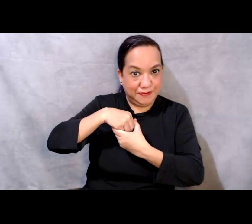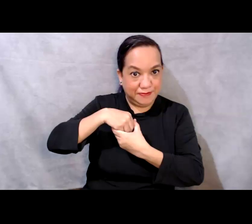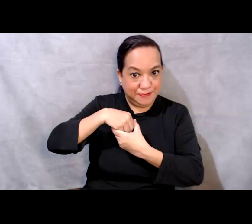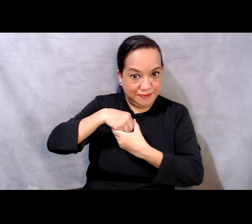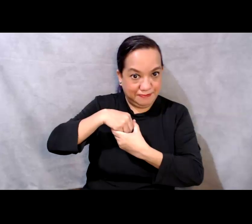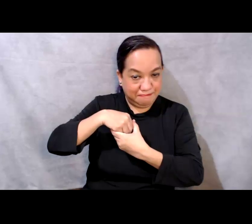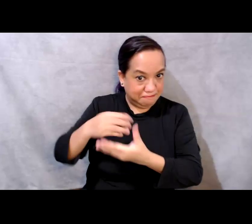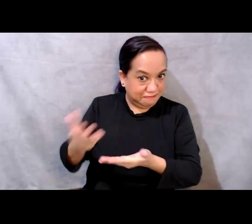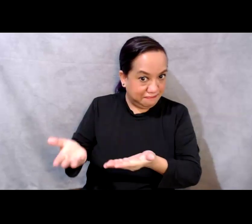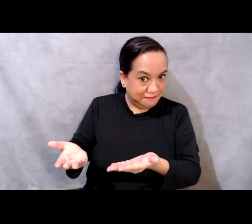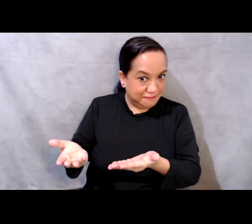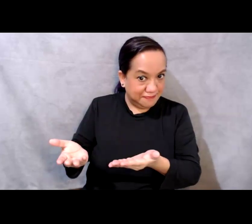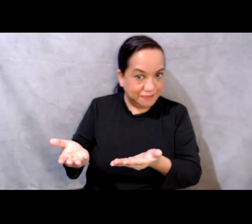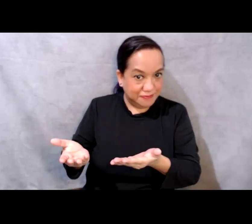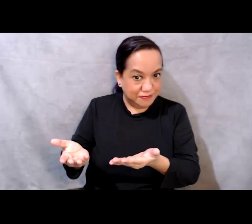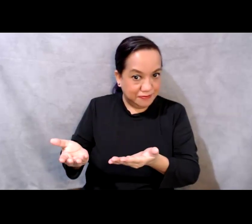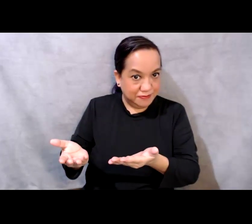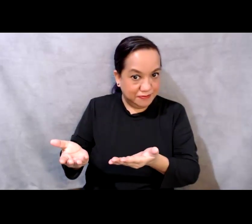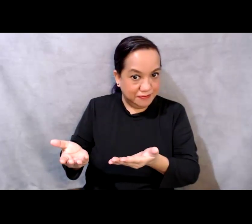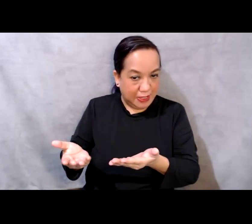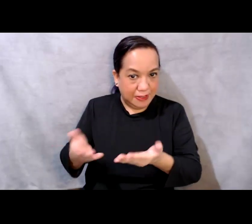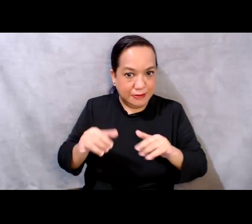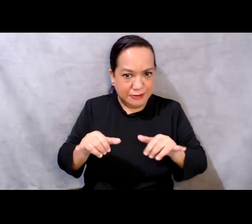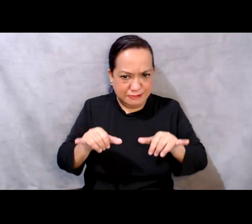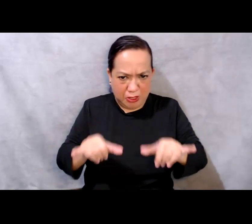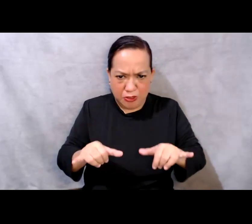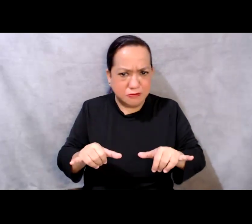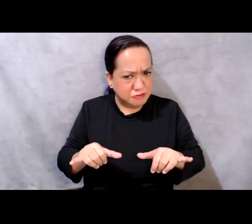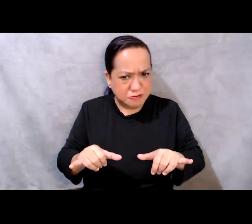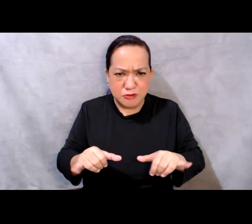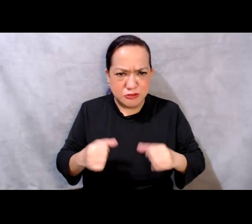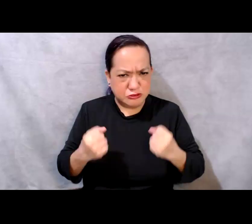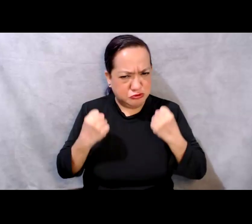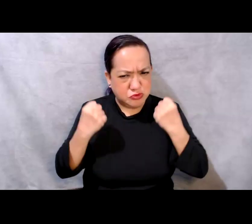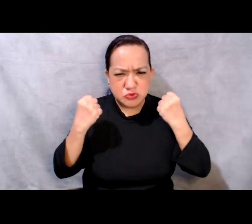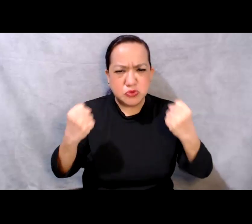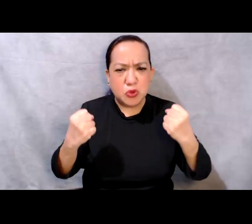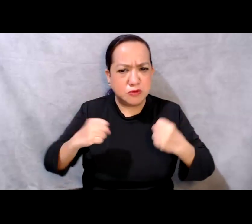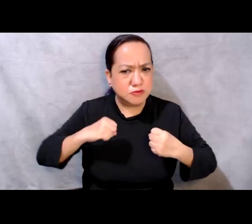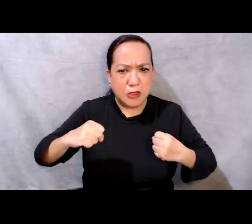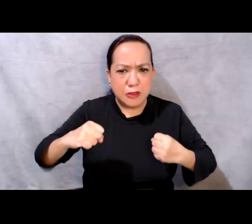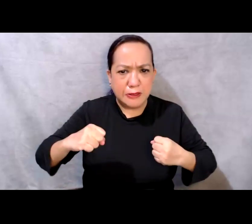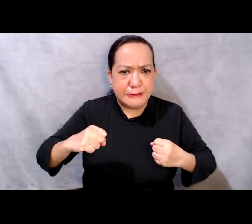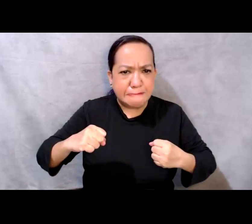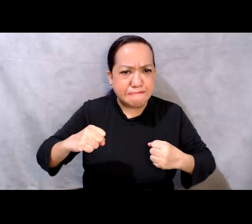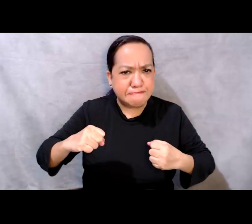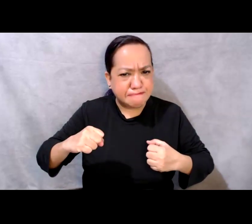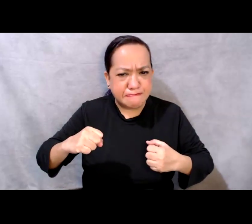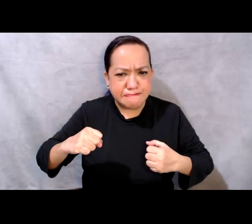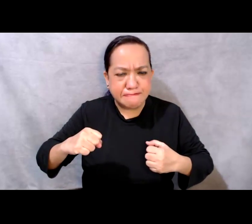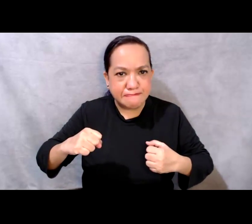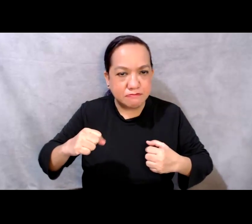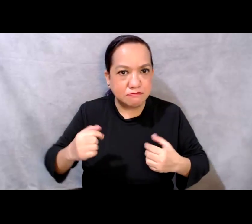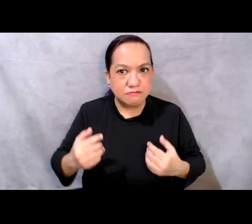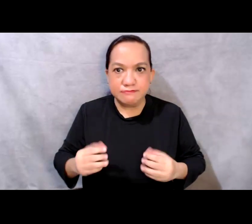budge and they don't move forward, then it becomes very difficult to try to solve